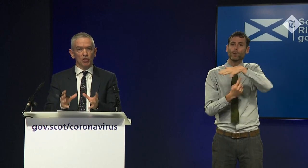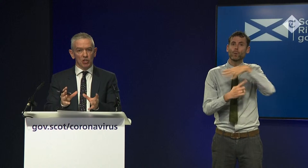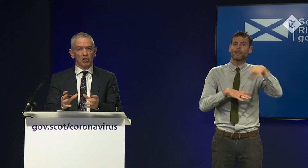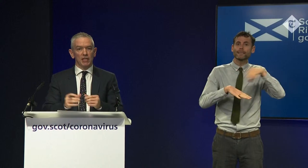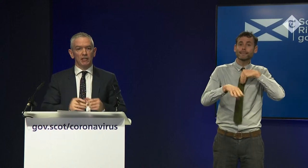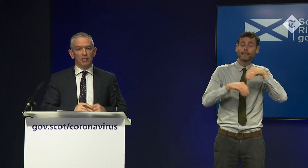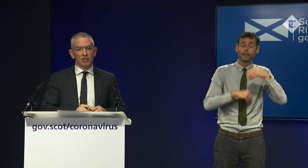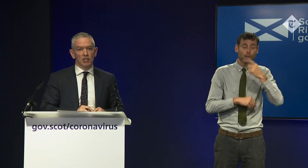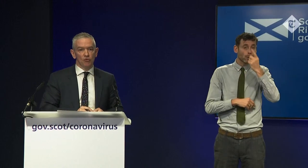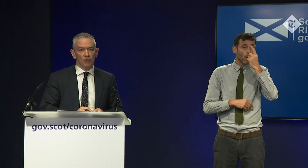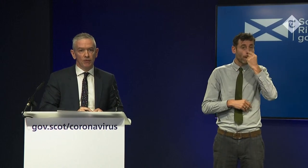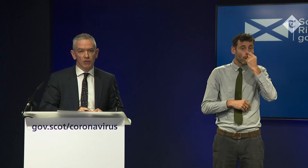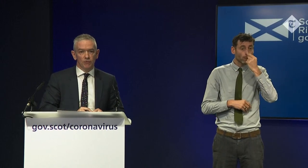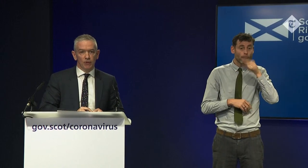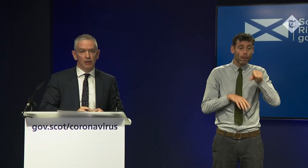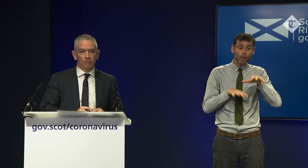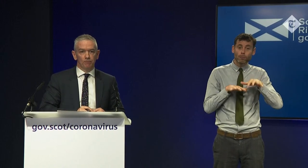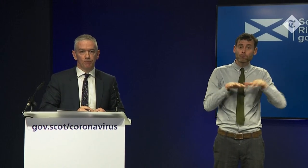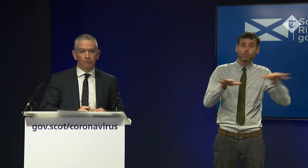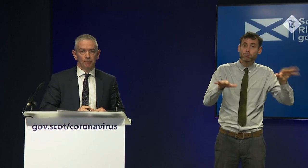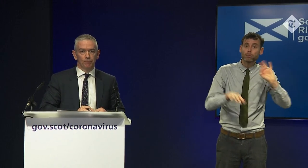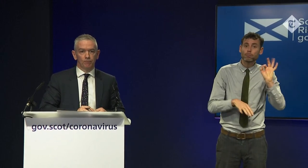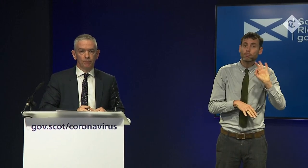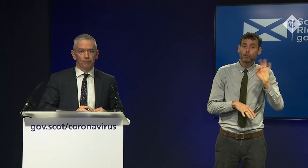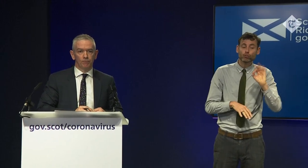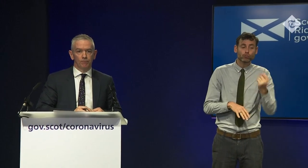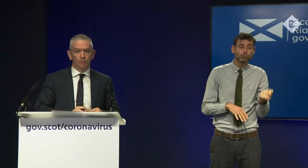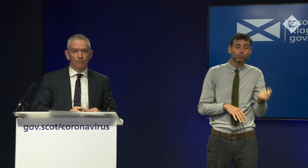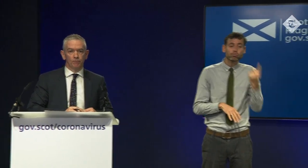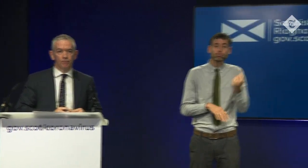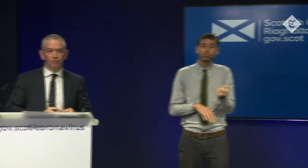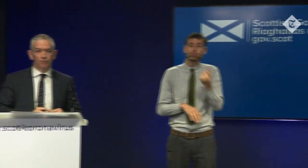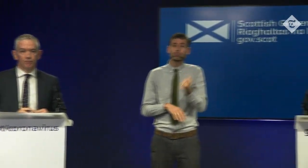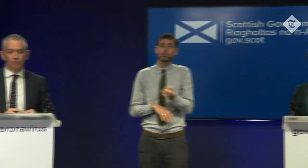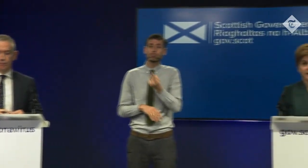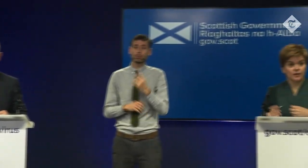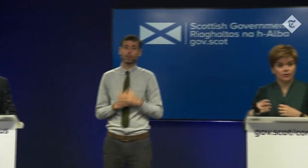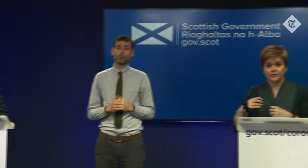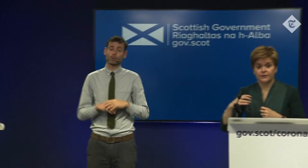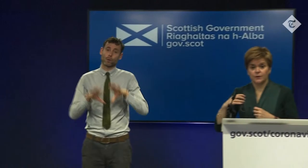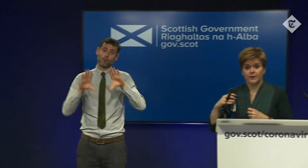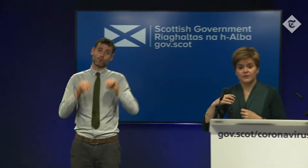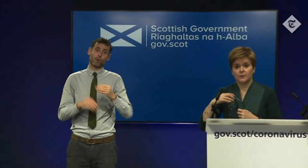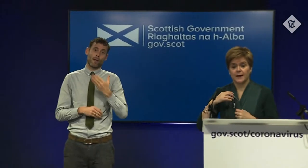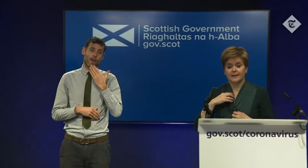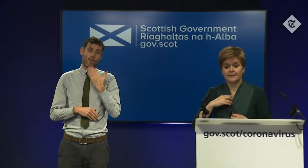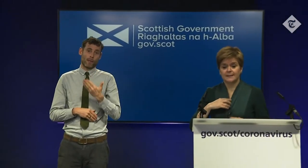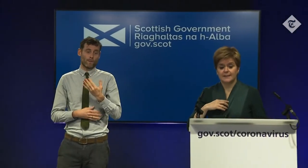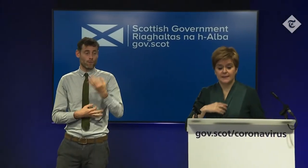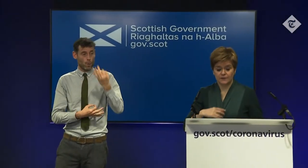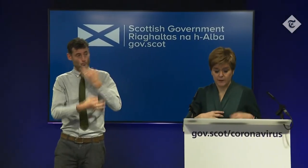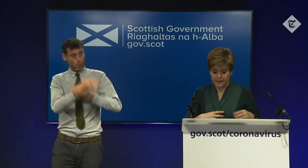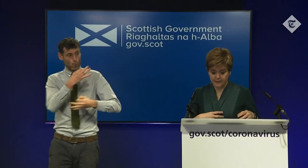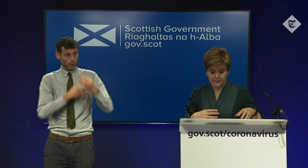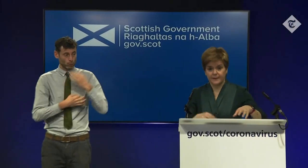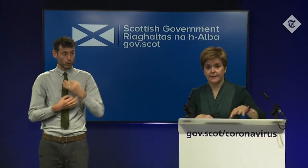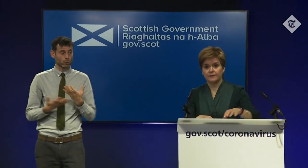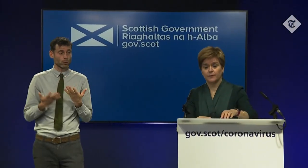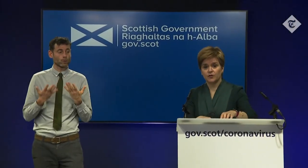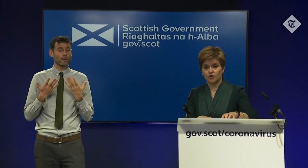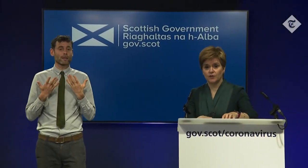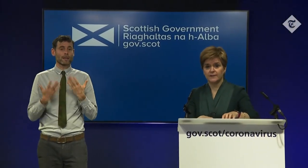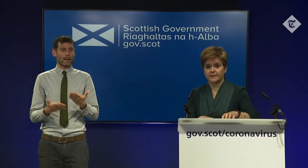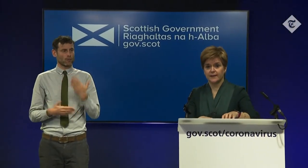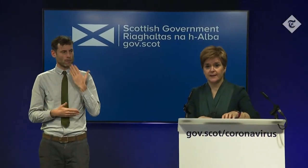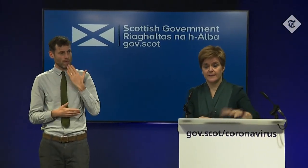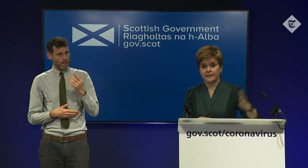albeit not sustained at this stage, no evidence for that. Okay, thanks very much. That concludes the questions we had today. So can I thank